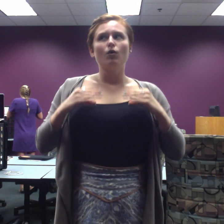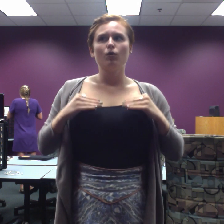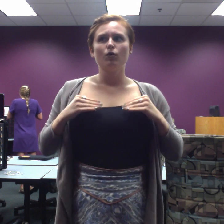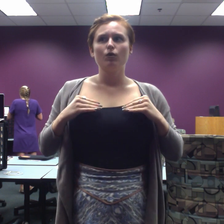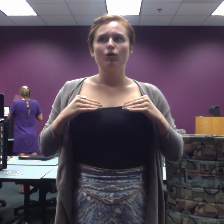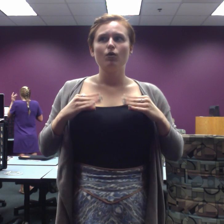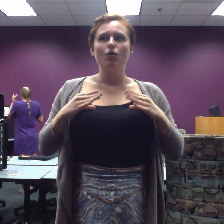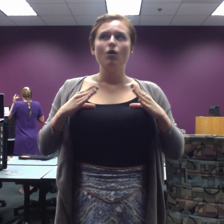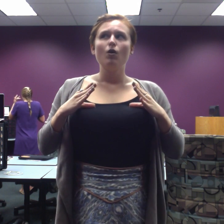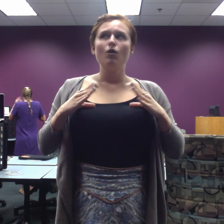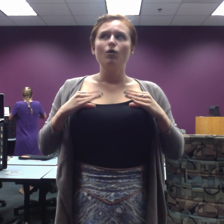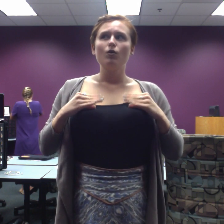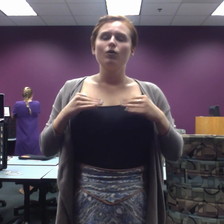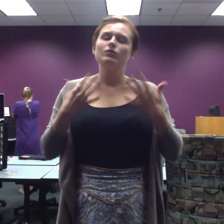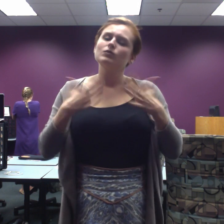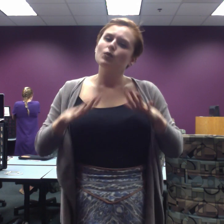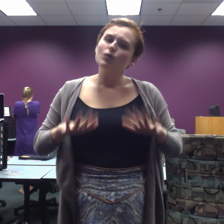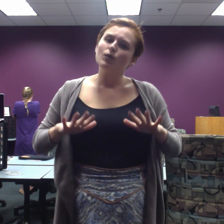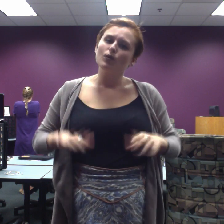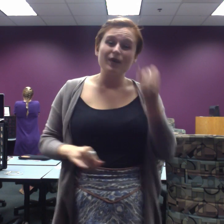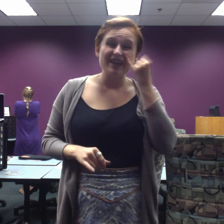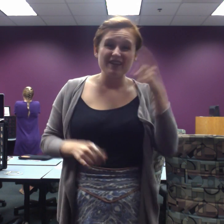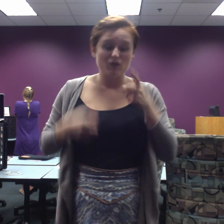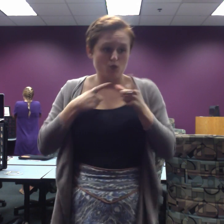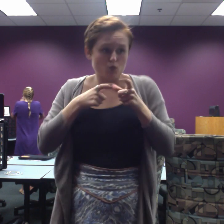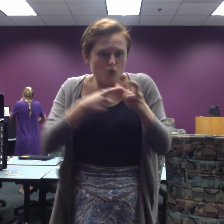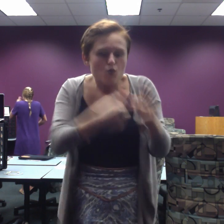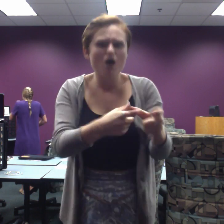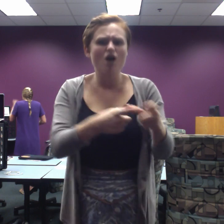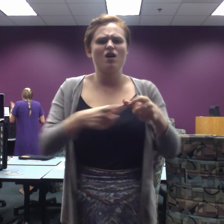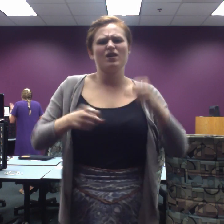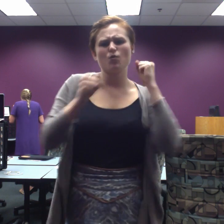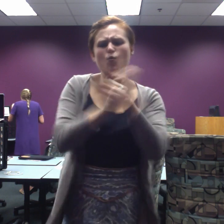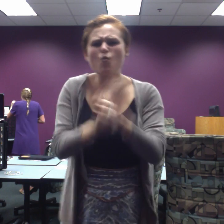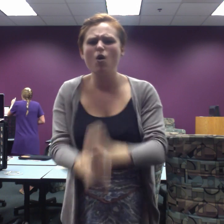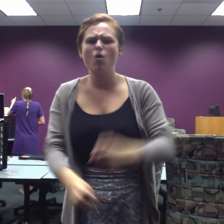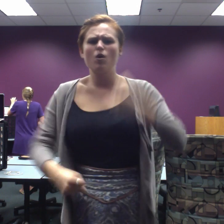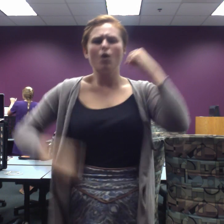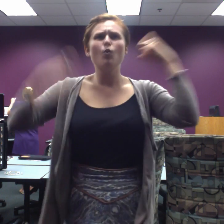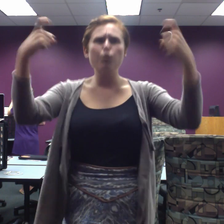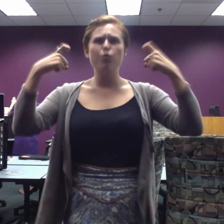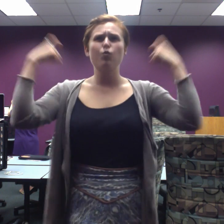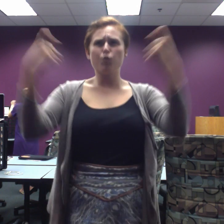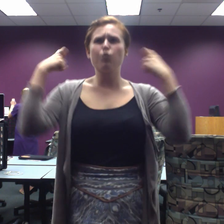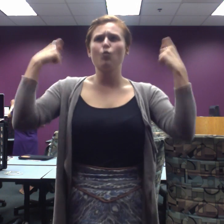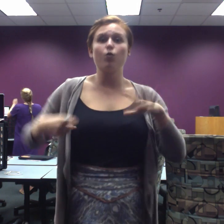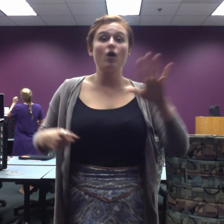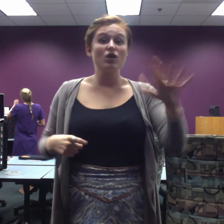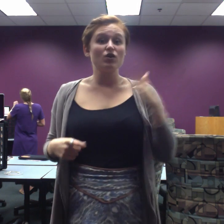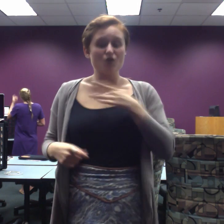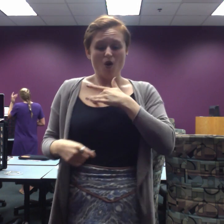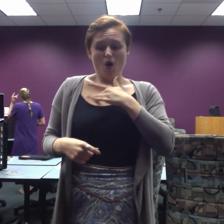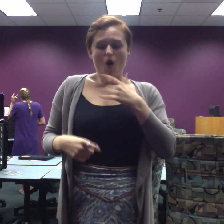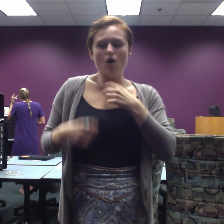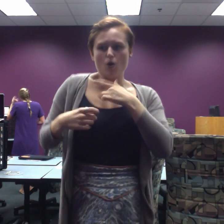more oxygen. So when your muscles are working harder, those cells in the muscles need more oxygen. When